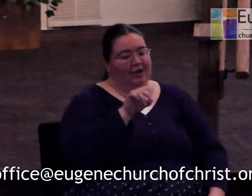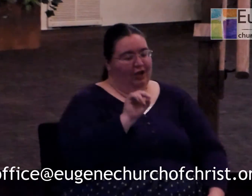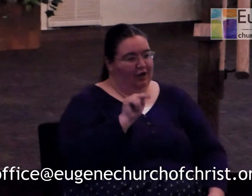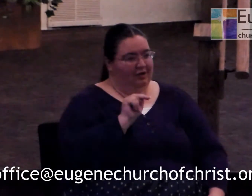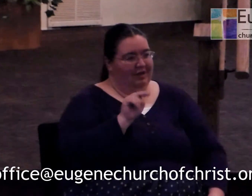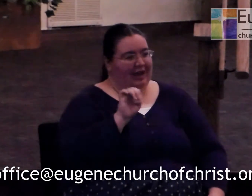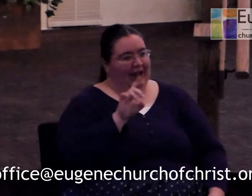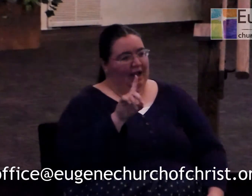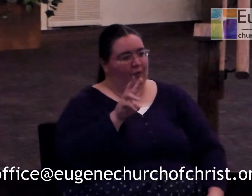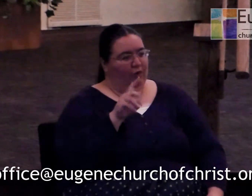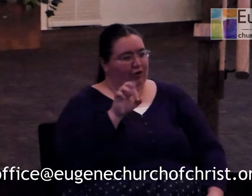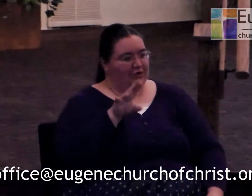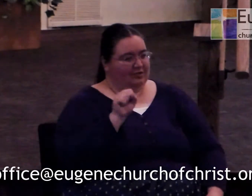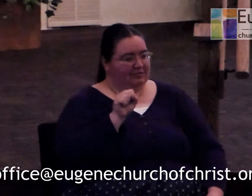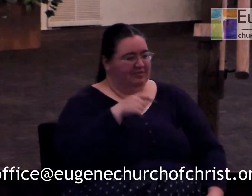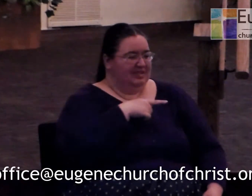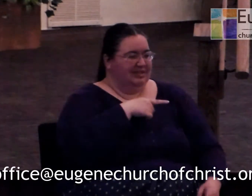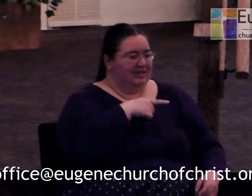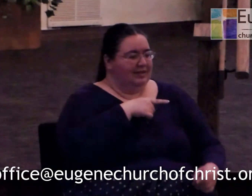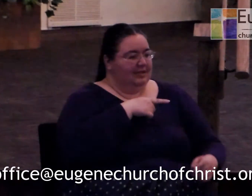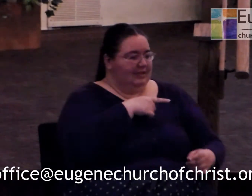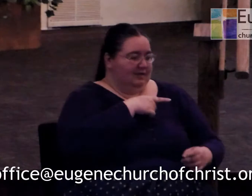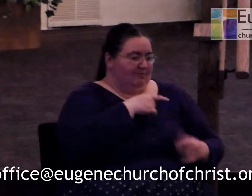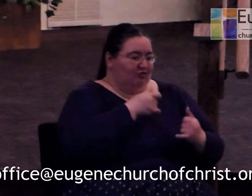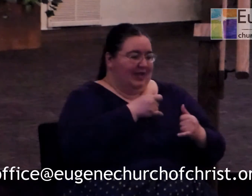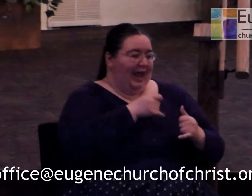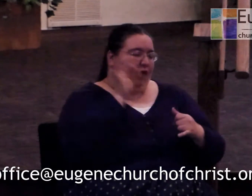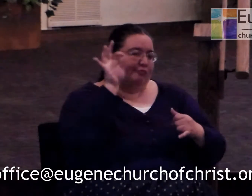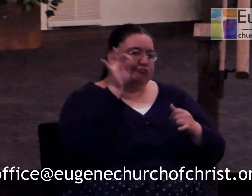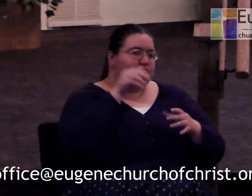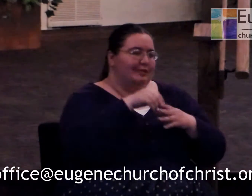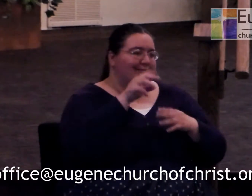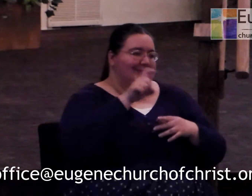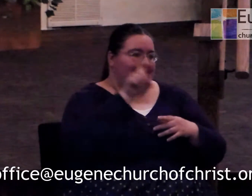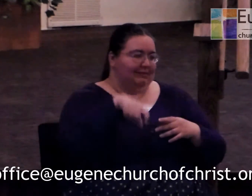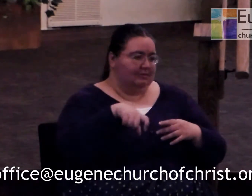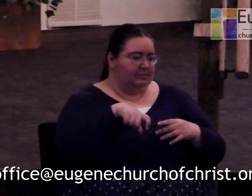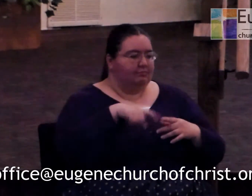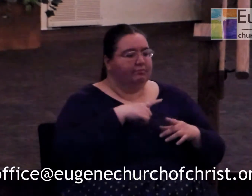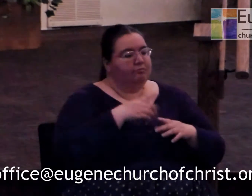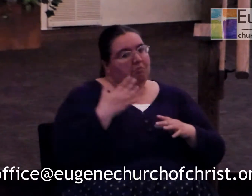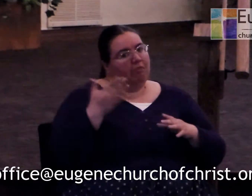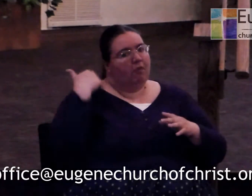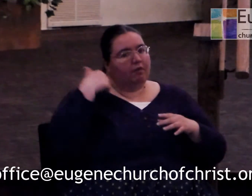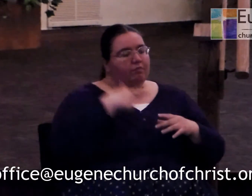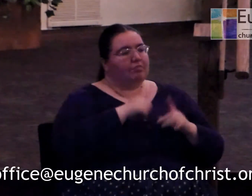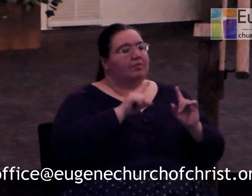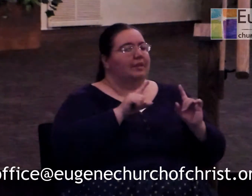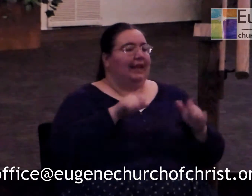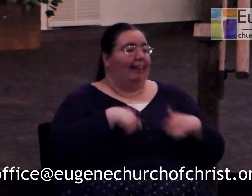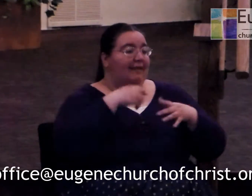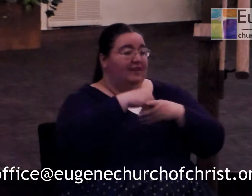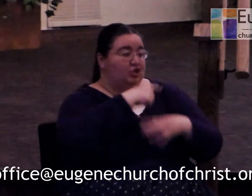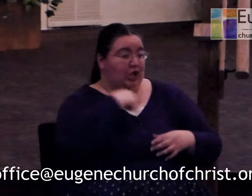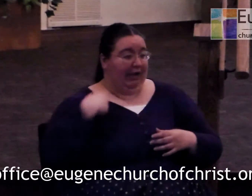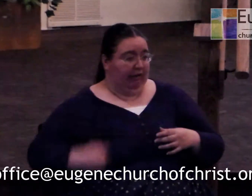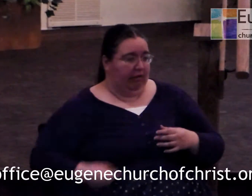spent several years in China. And I think I've mentioned this to you before if you've been here for a while. He had